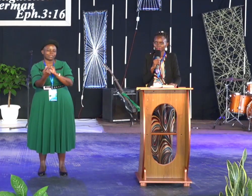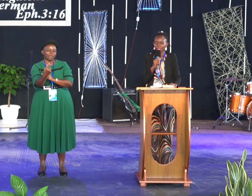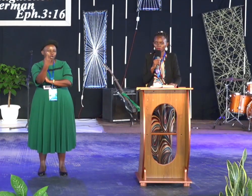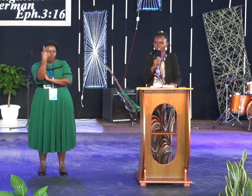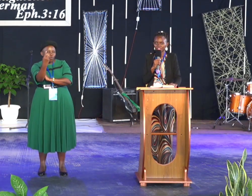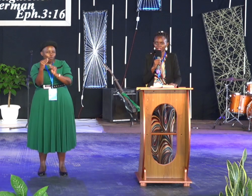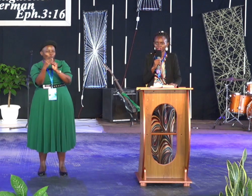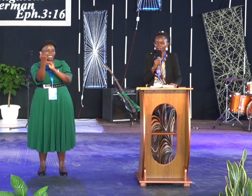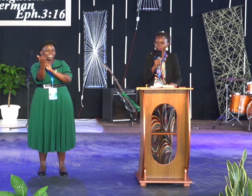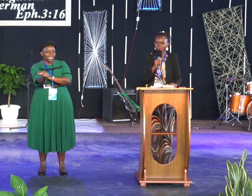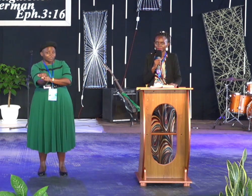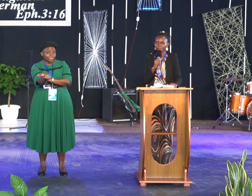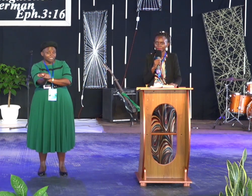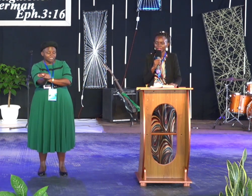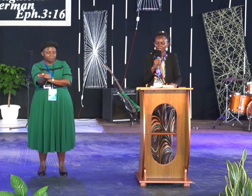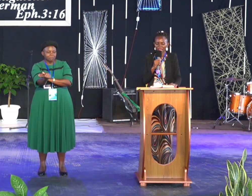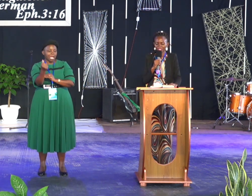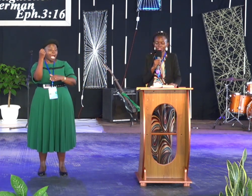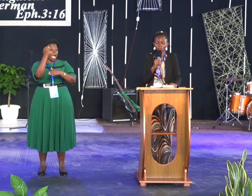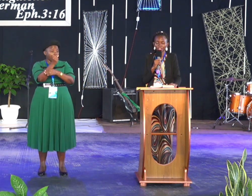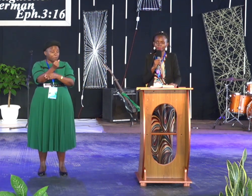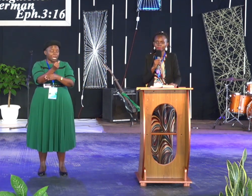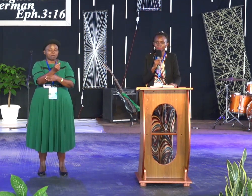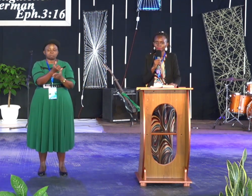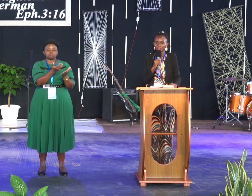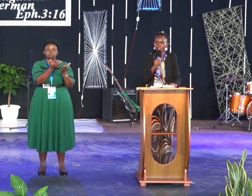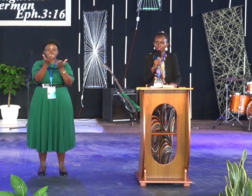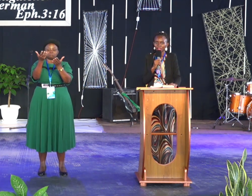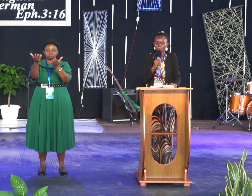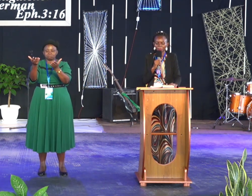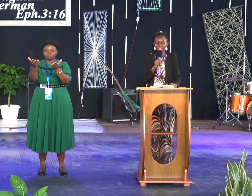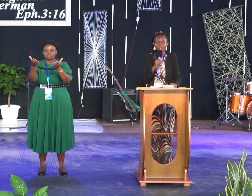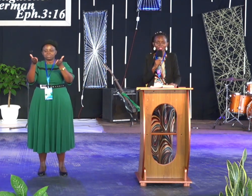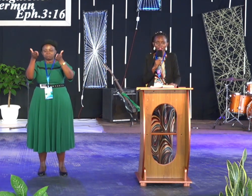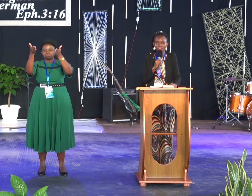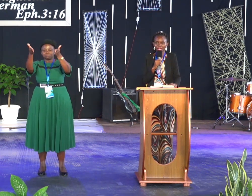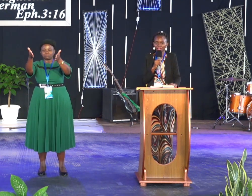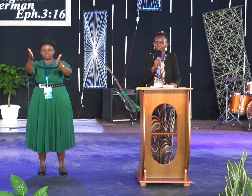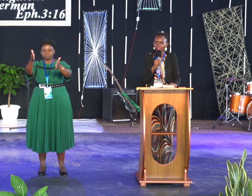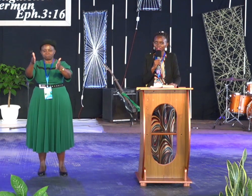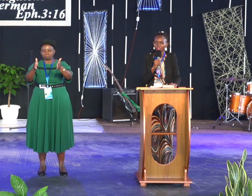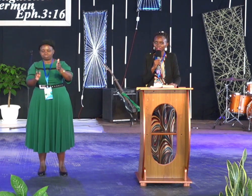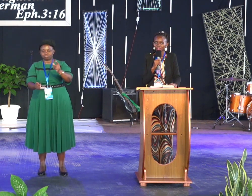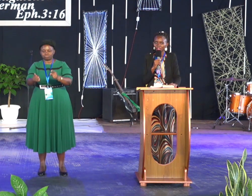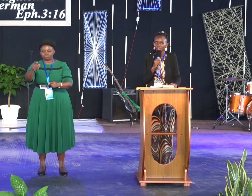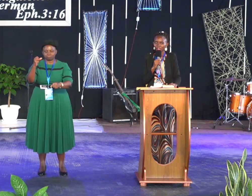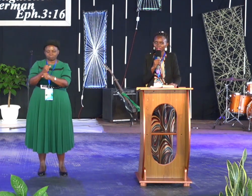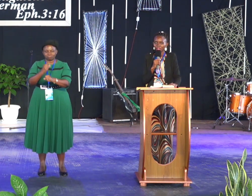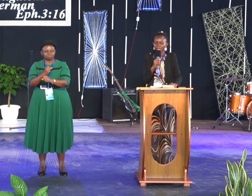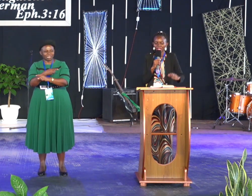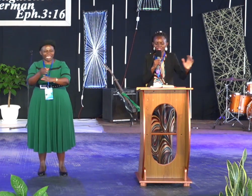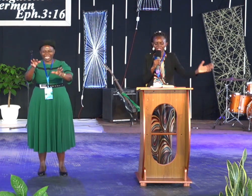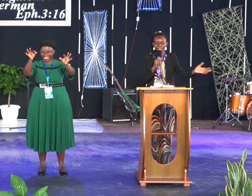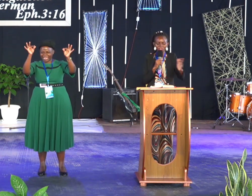yekagolina. The only child you have. Namutwala. And he took him. Namuteka ku kyoto. Put him at the altar. Nakola buli mukologo nagwa ino